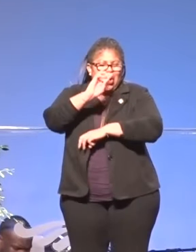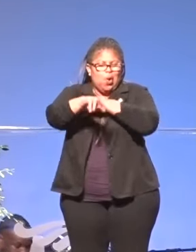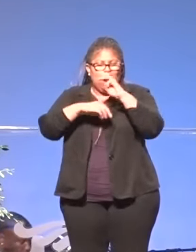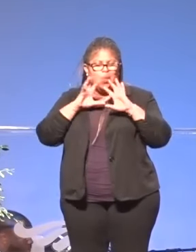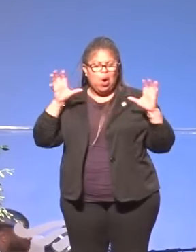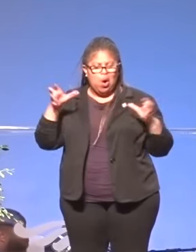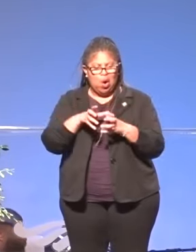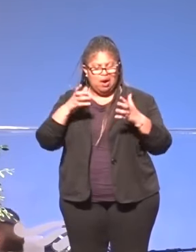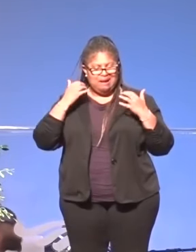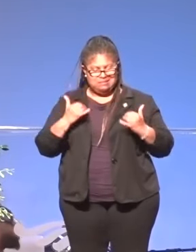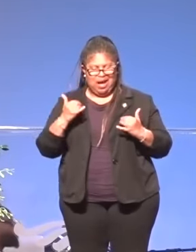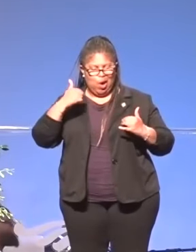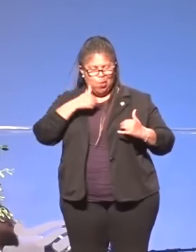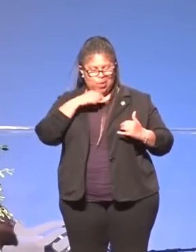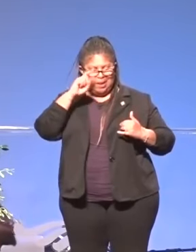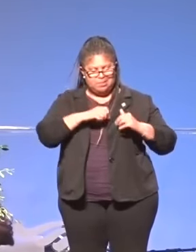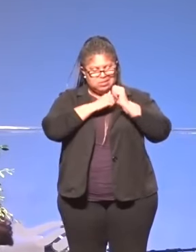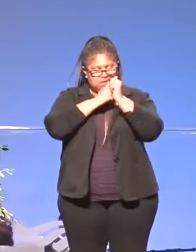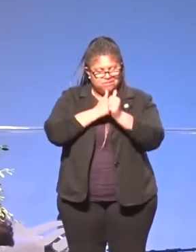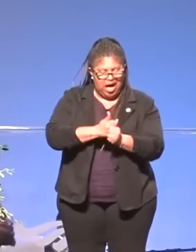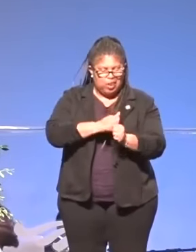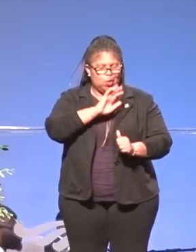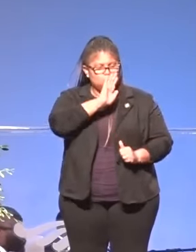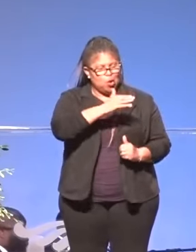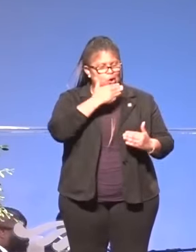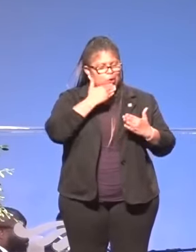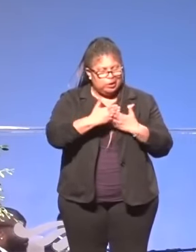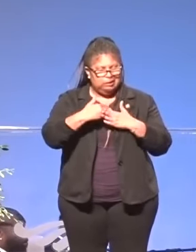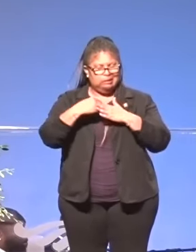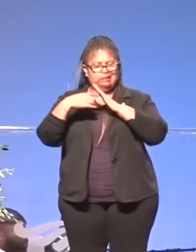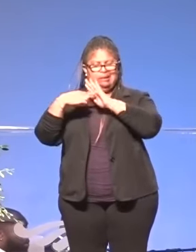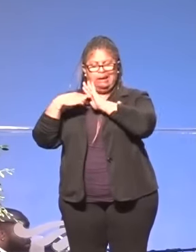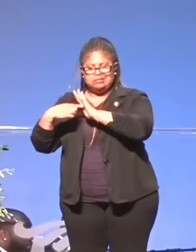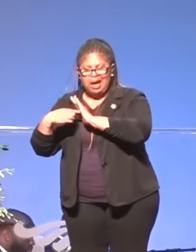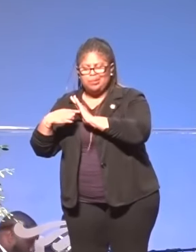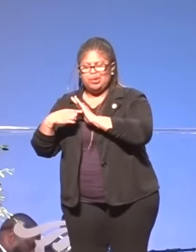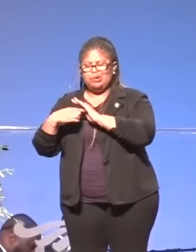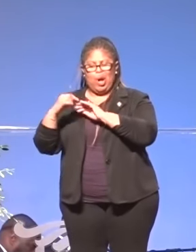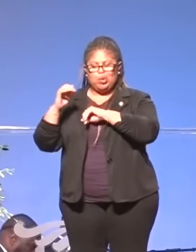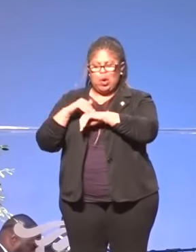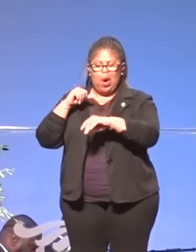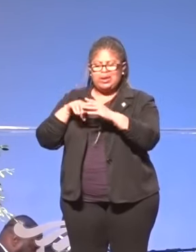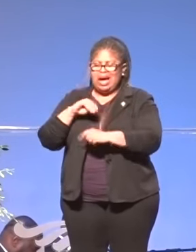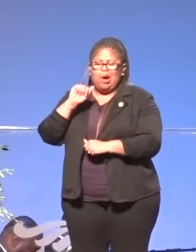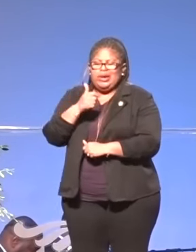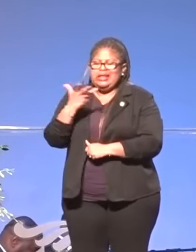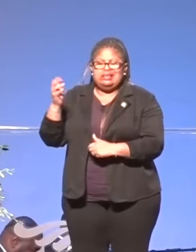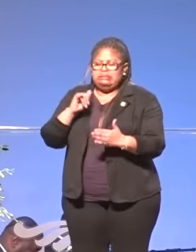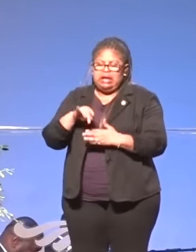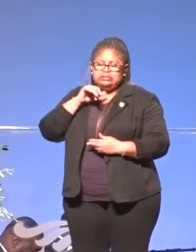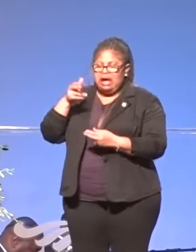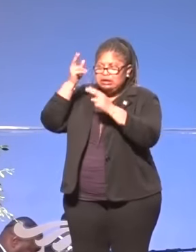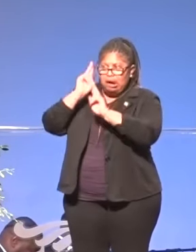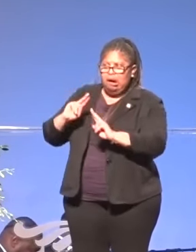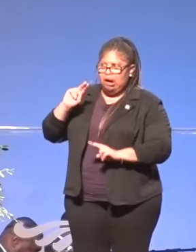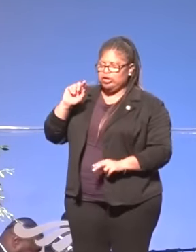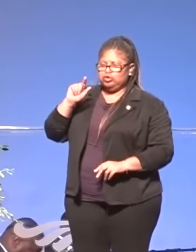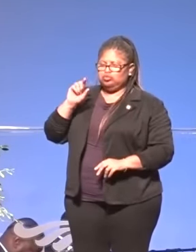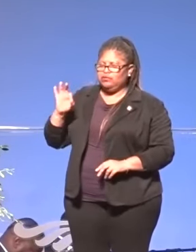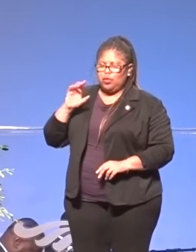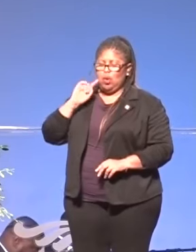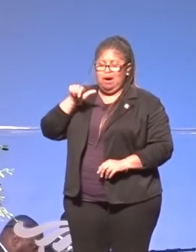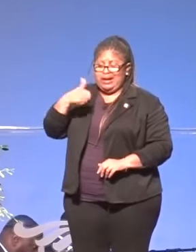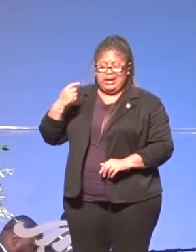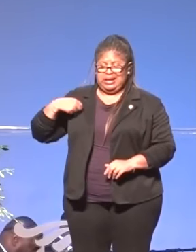we must follow your good example, calling out anything that doesn't honor George or any of the rest of